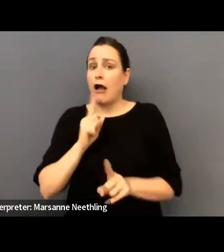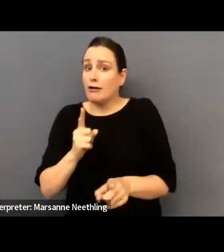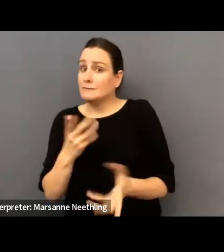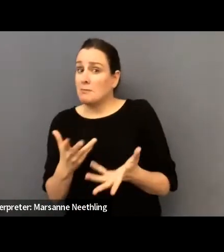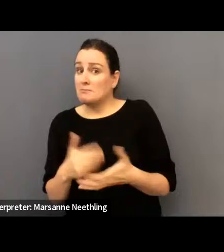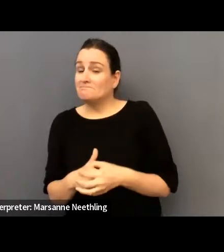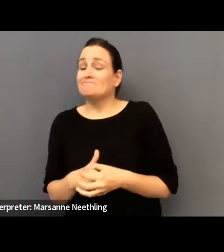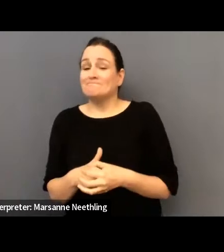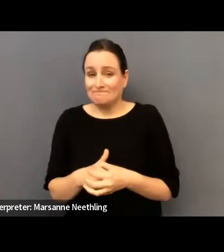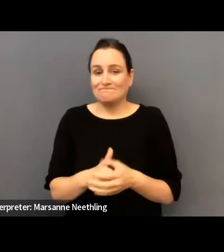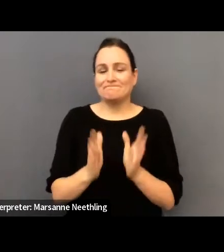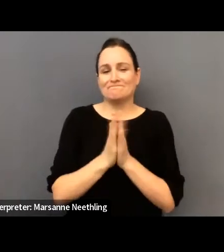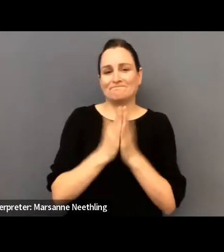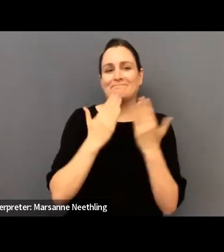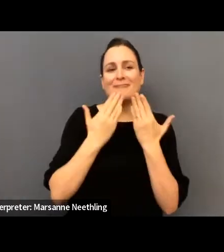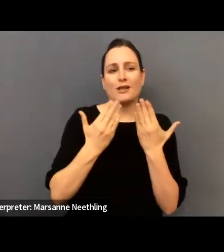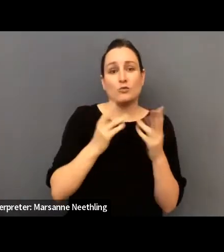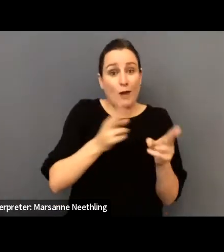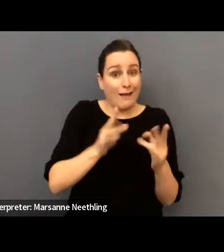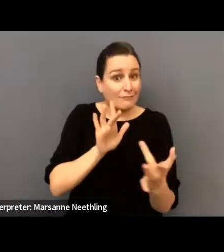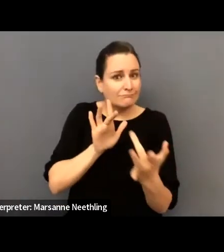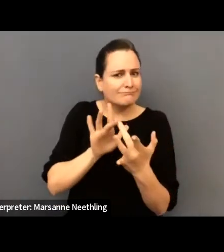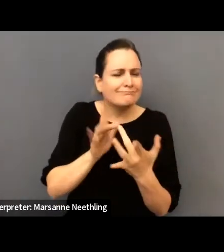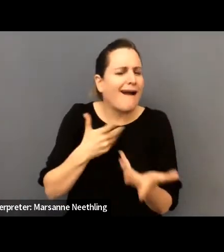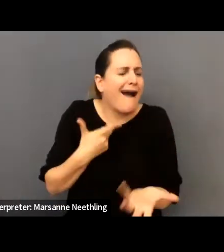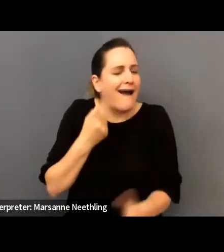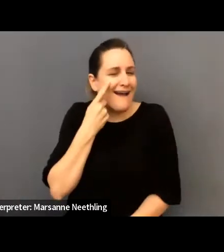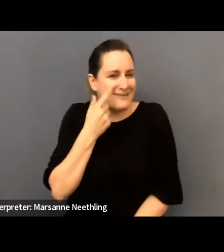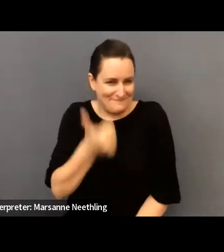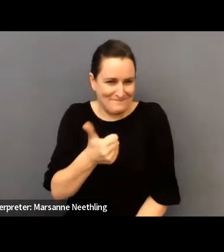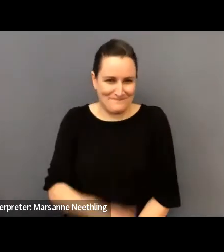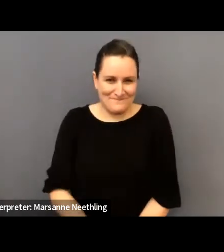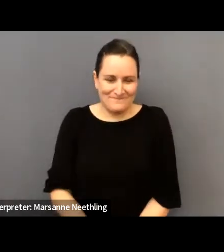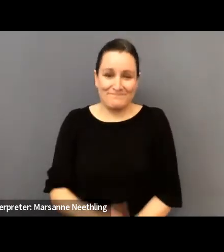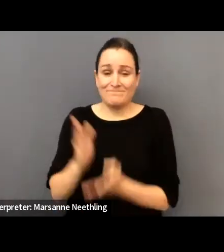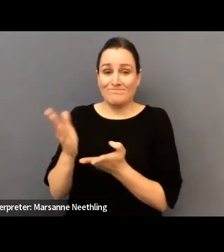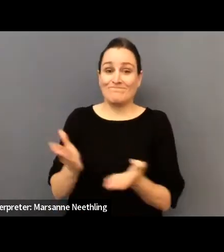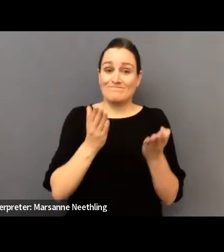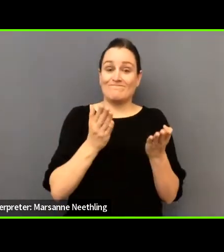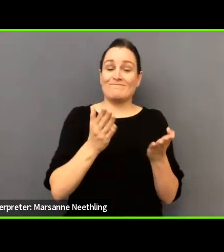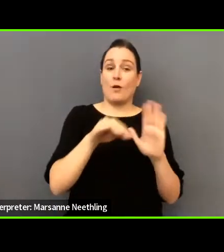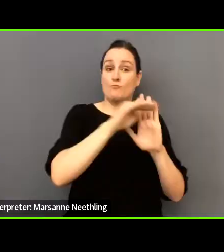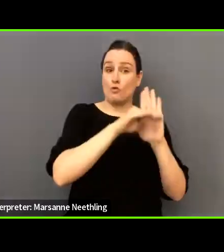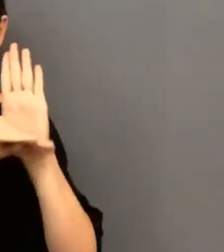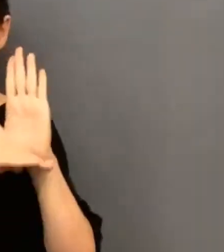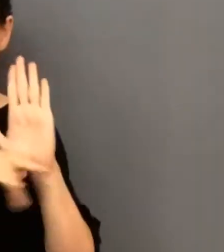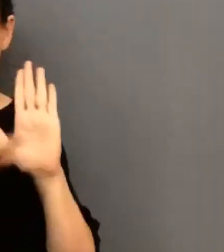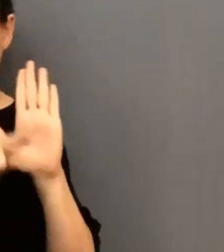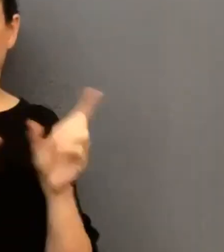at some point in time. Thank you very much. It's back to the program director.